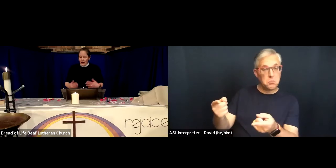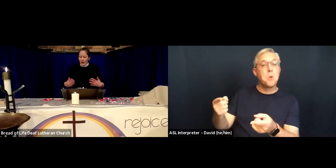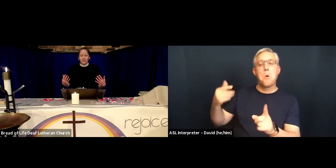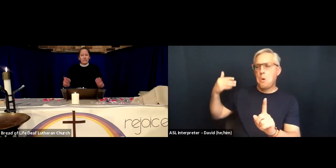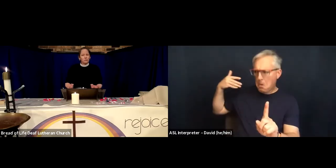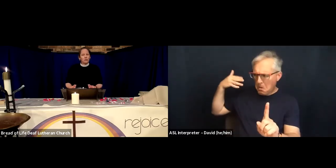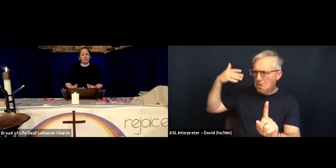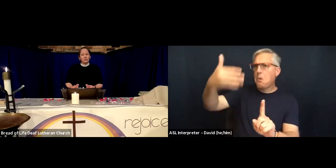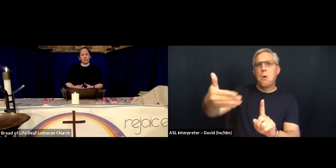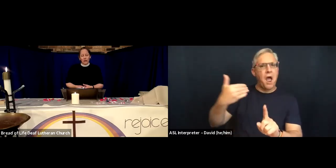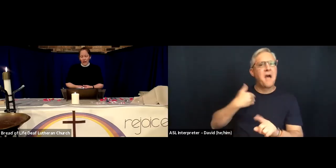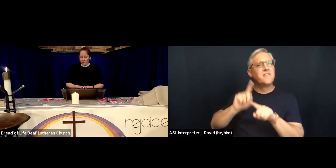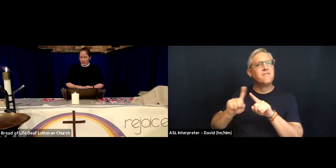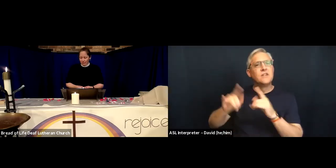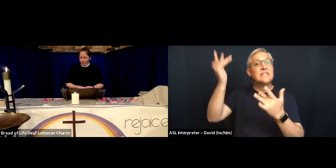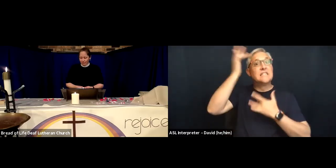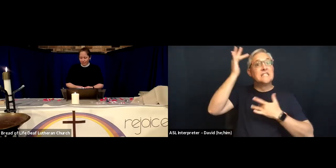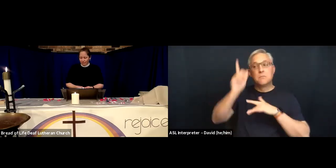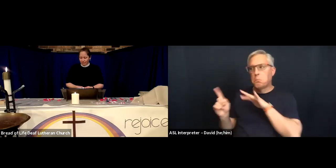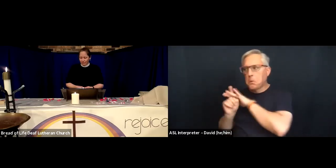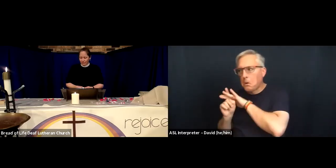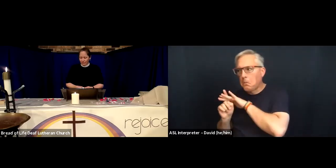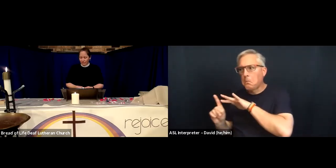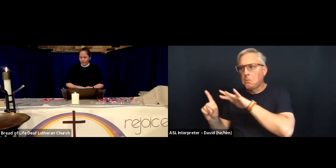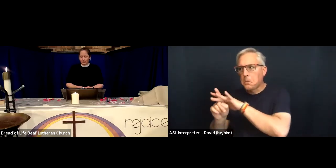that have disappeared from our lives.